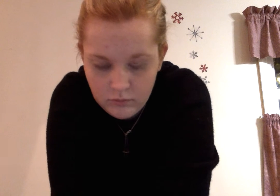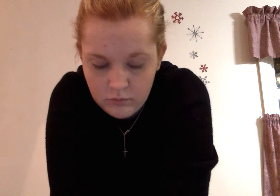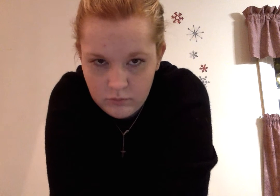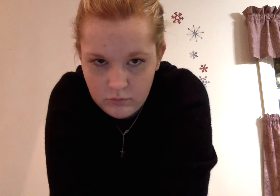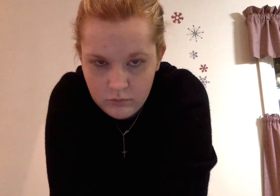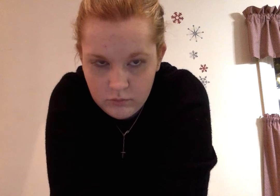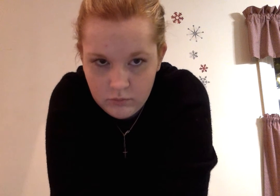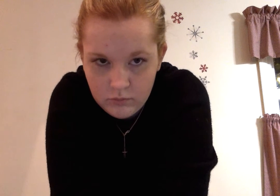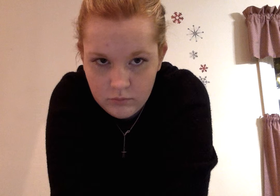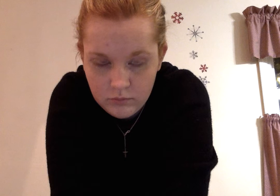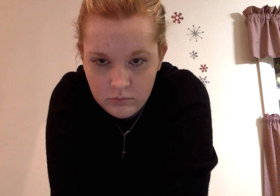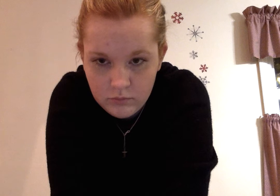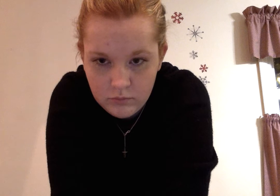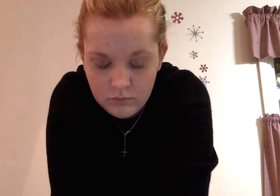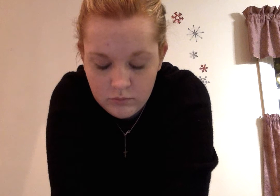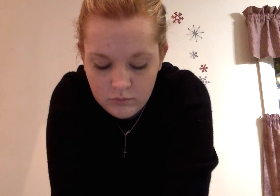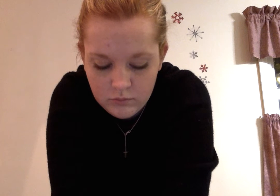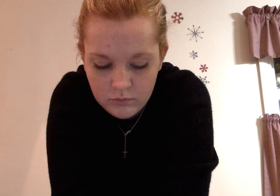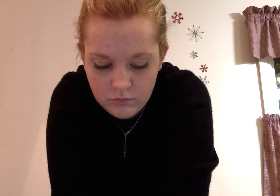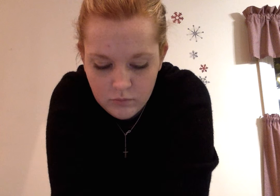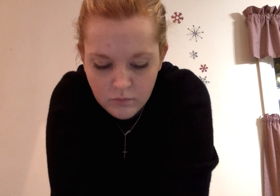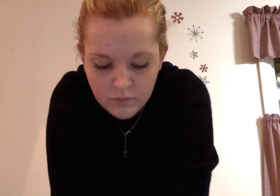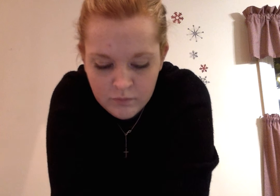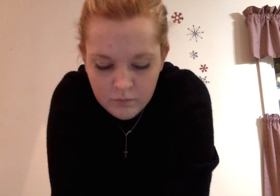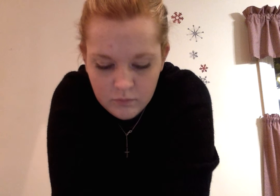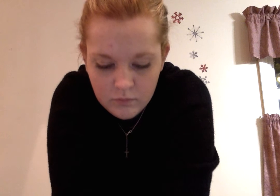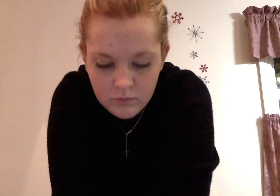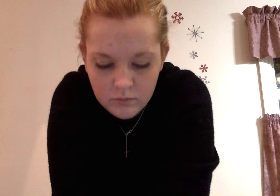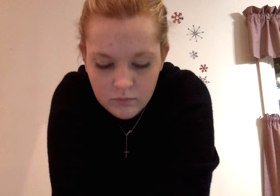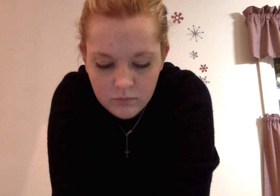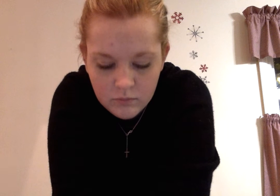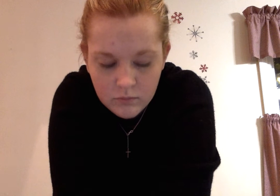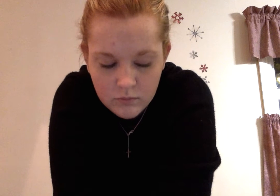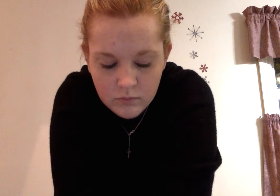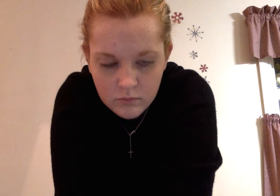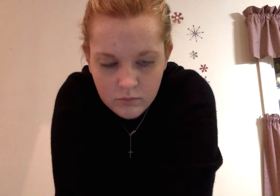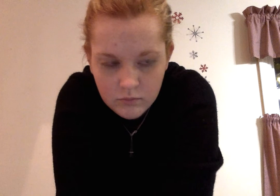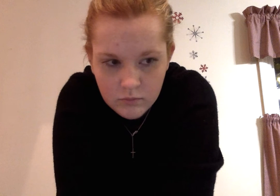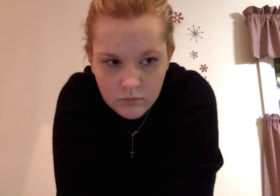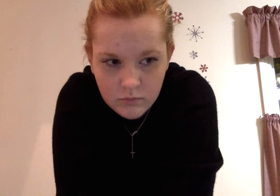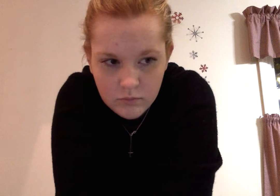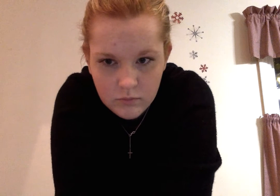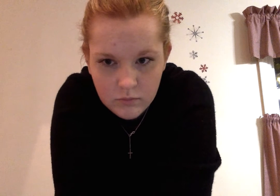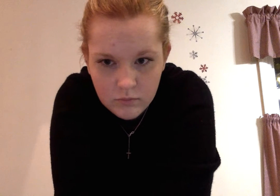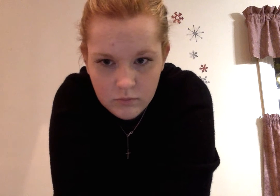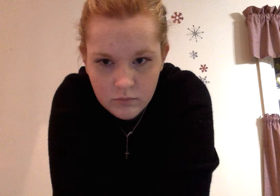the interaction is all unidirectional, meaning that it goes in one direction.